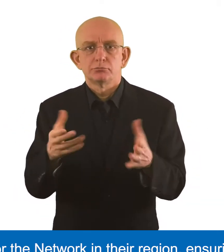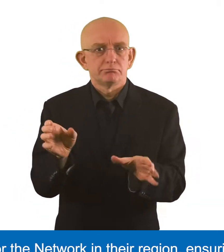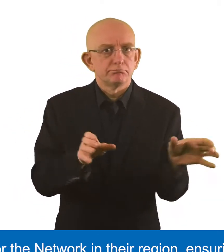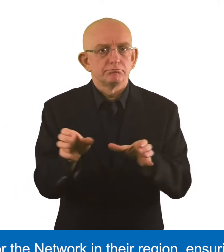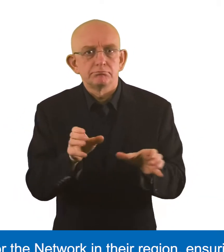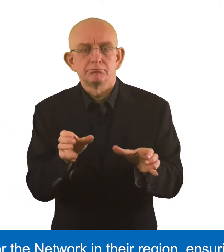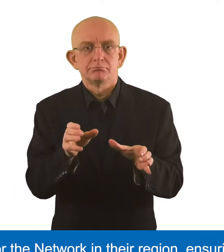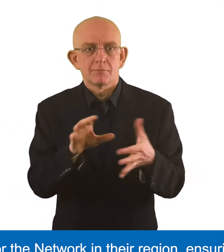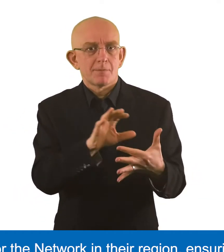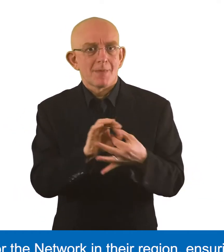join.